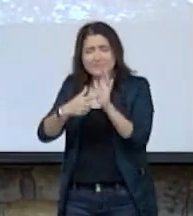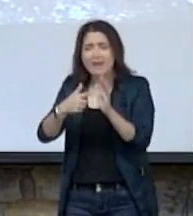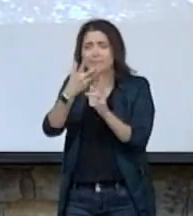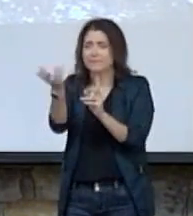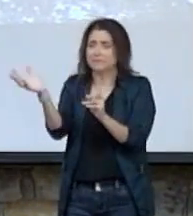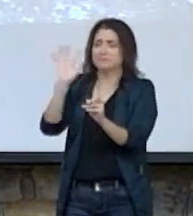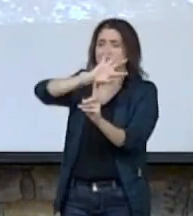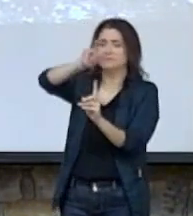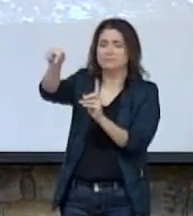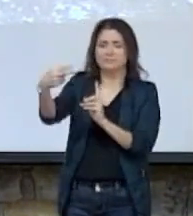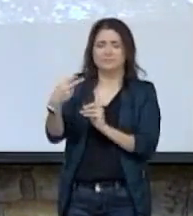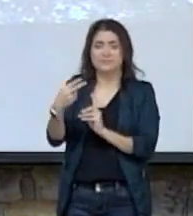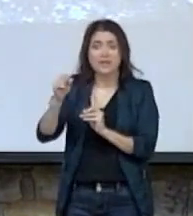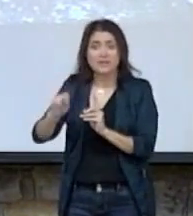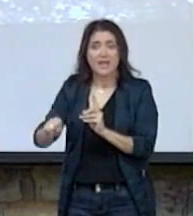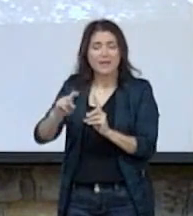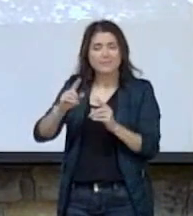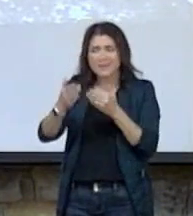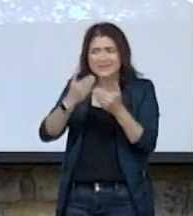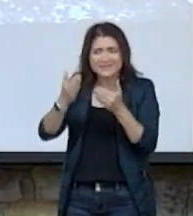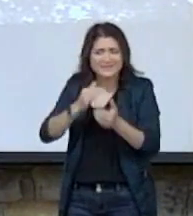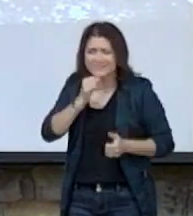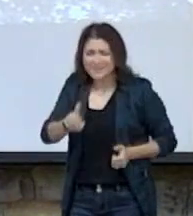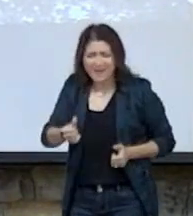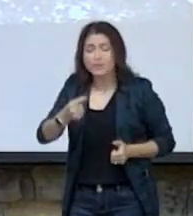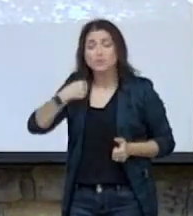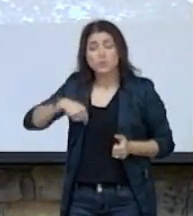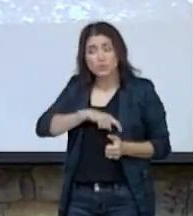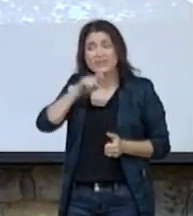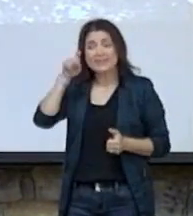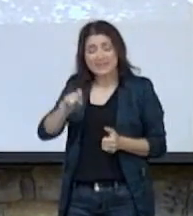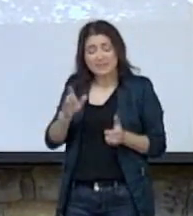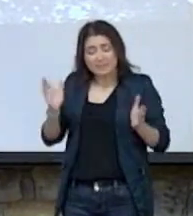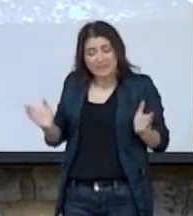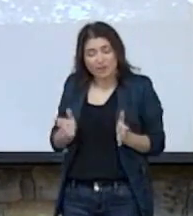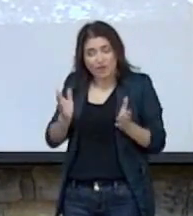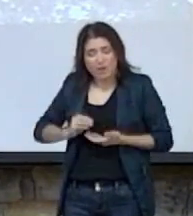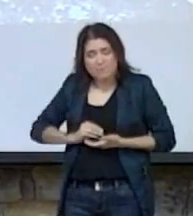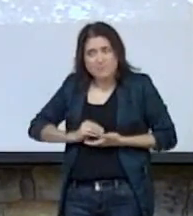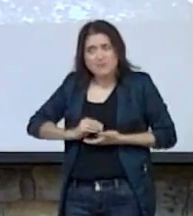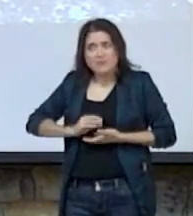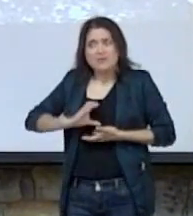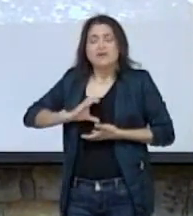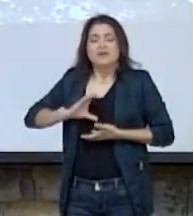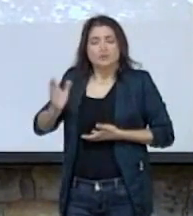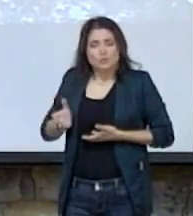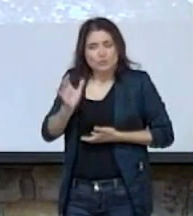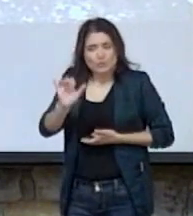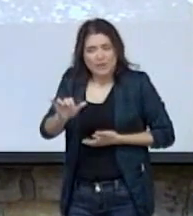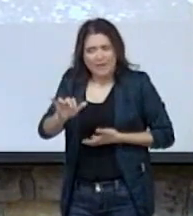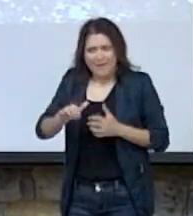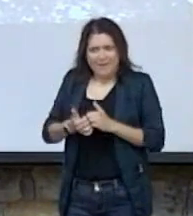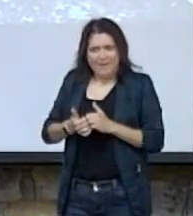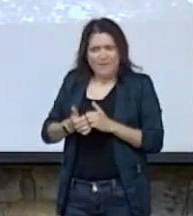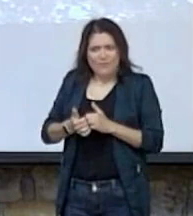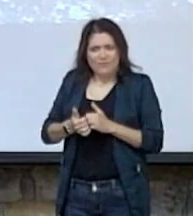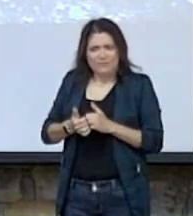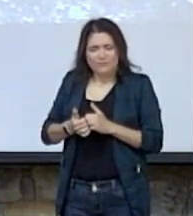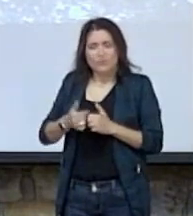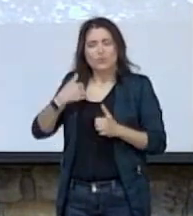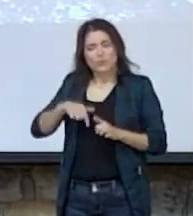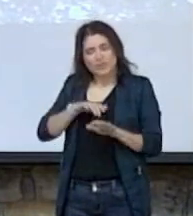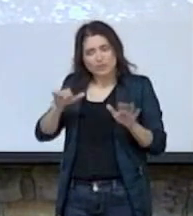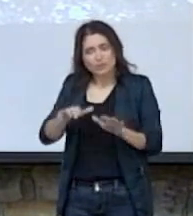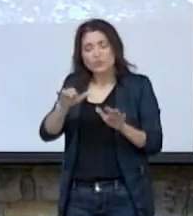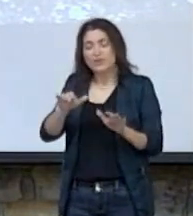us. But you know what? That doesn't come easy. We have to be encouraged to do that. How do we do that? We do it, the